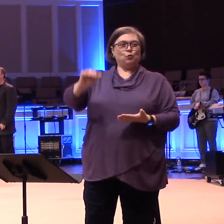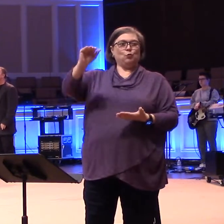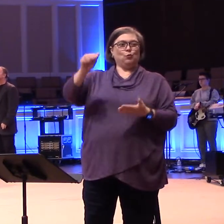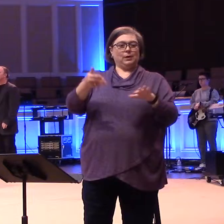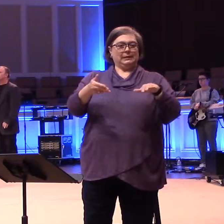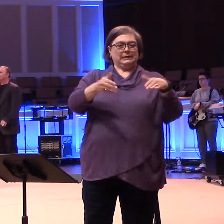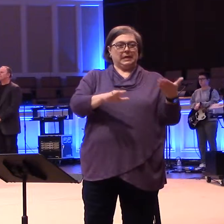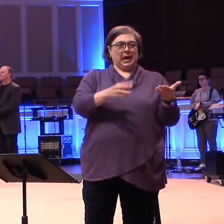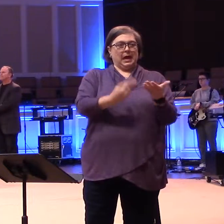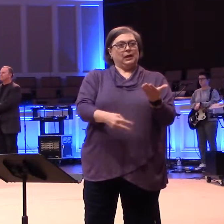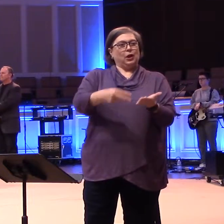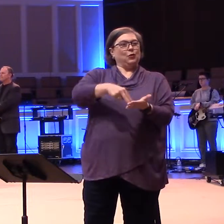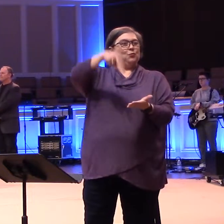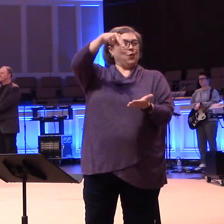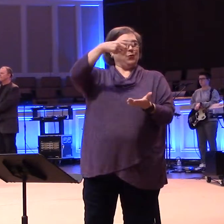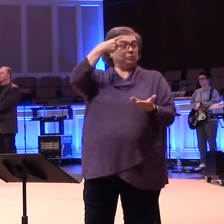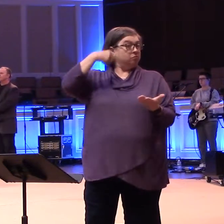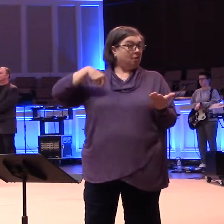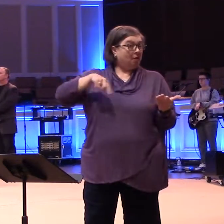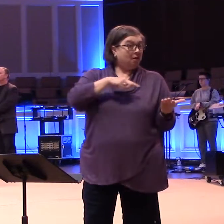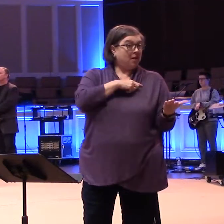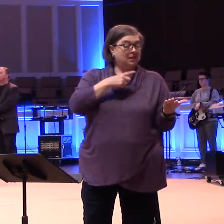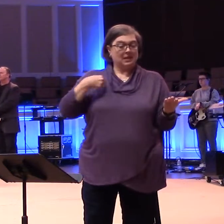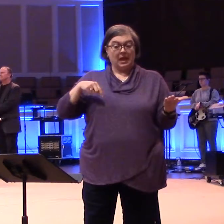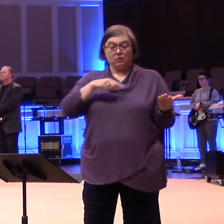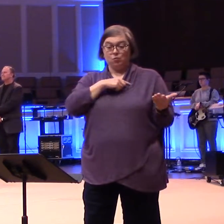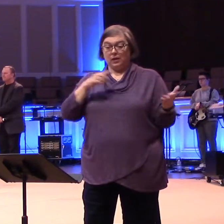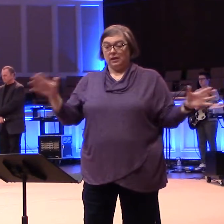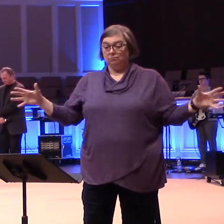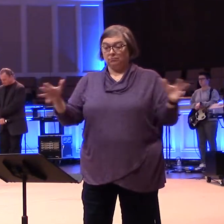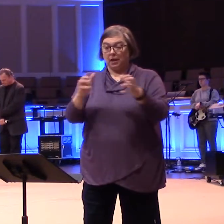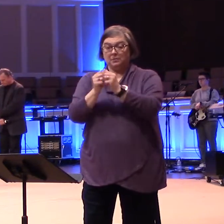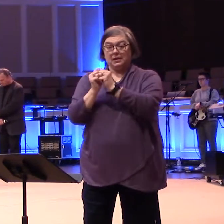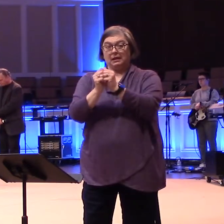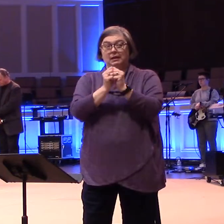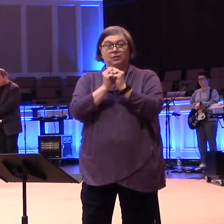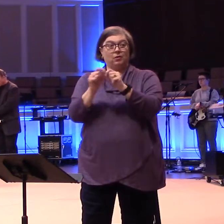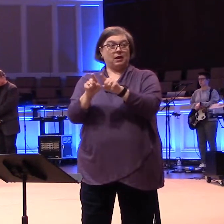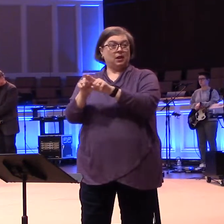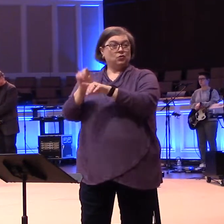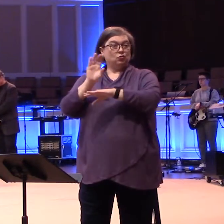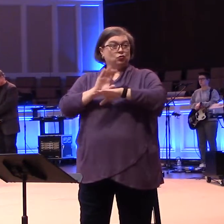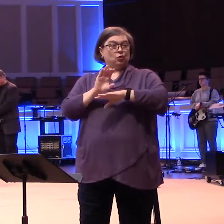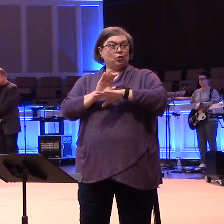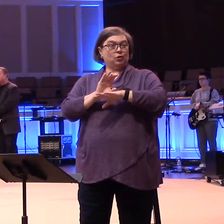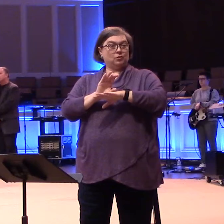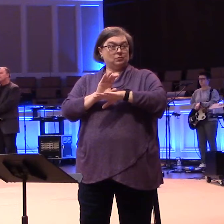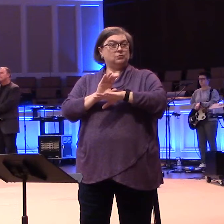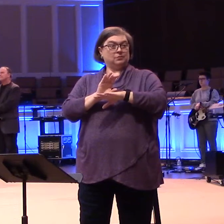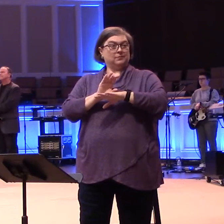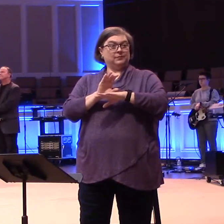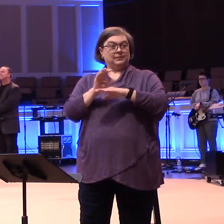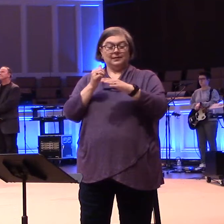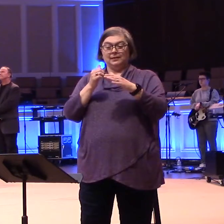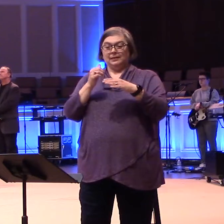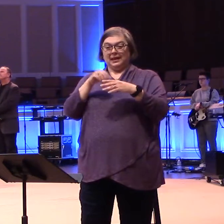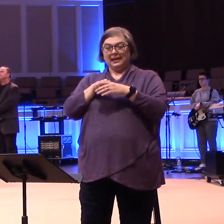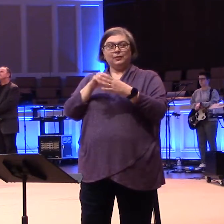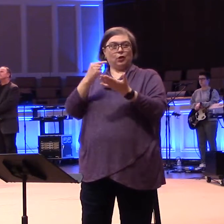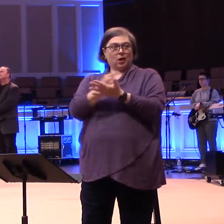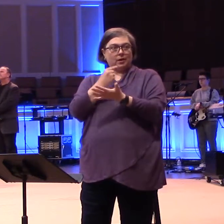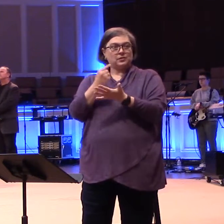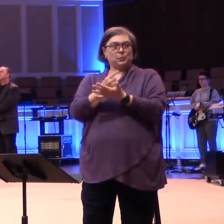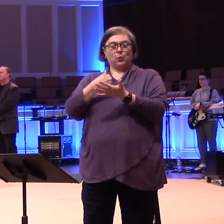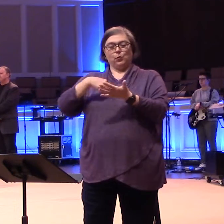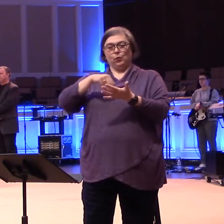us. And when we gather as a church body, we gather because of the gospel. And when we pray and give